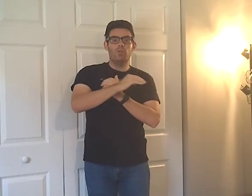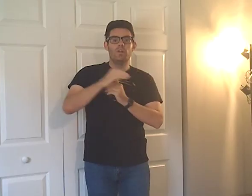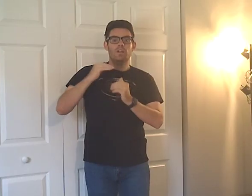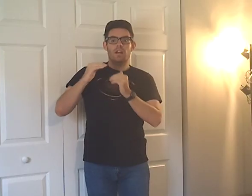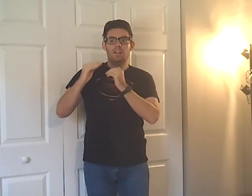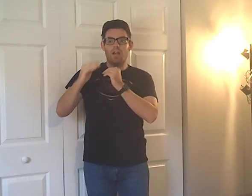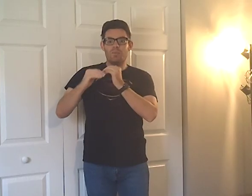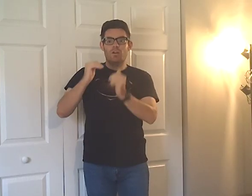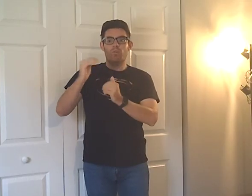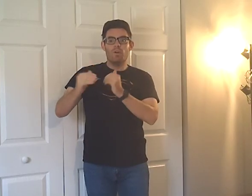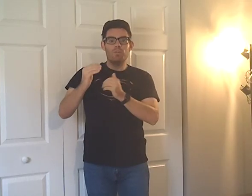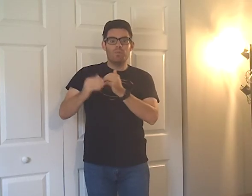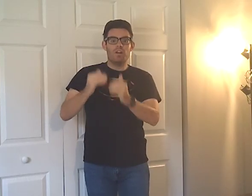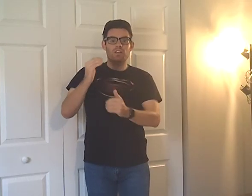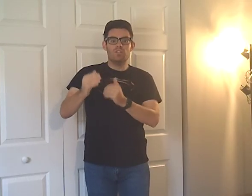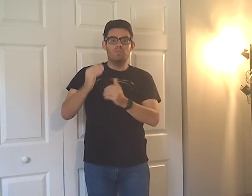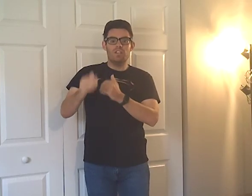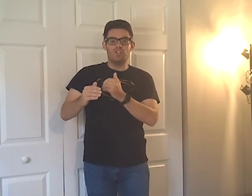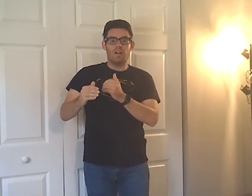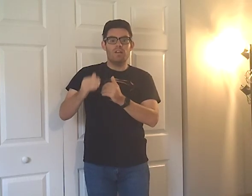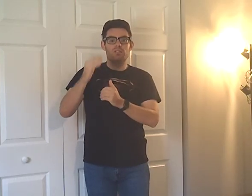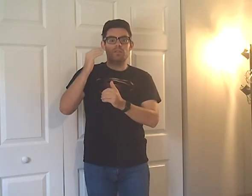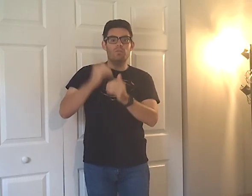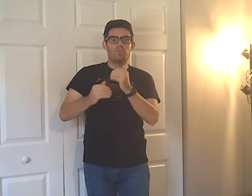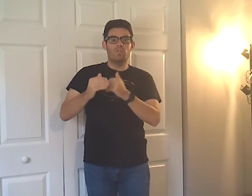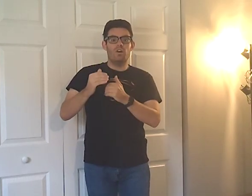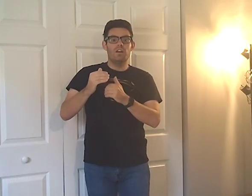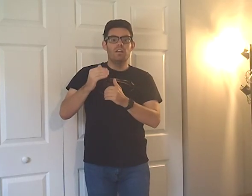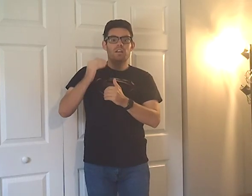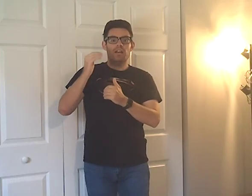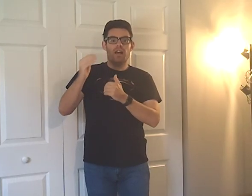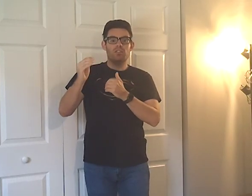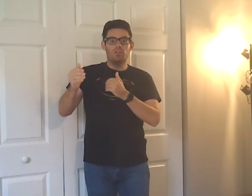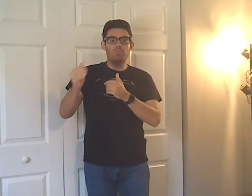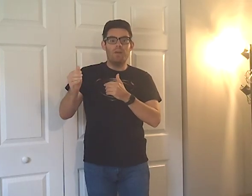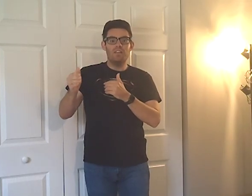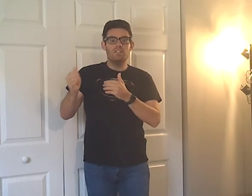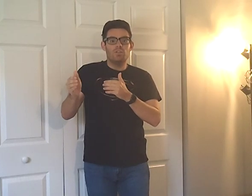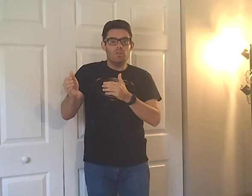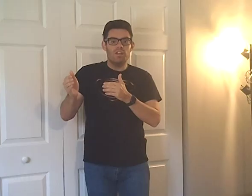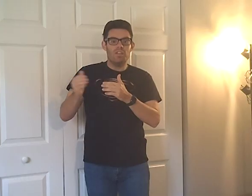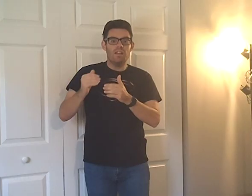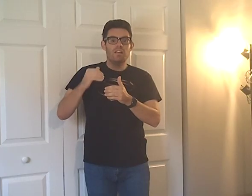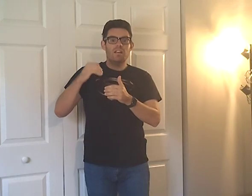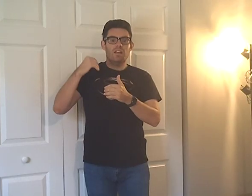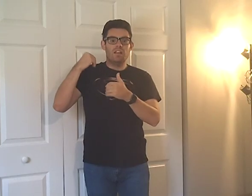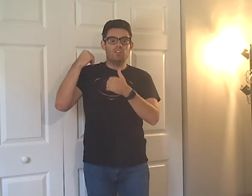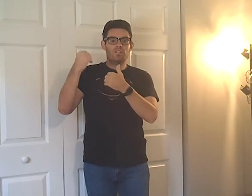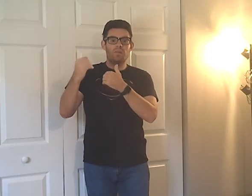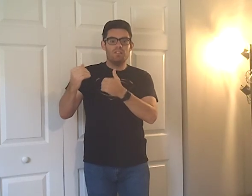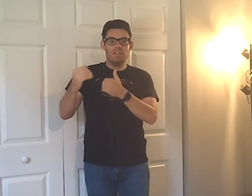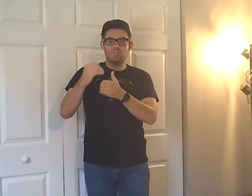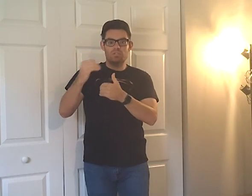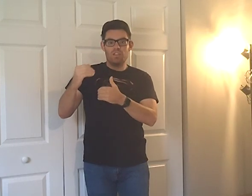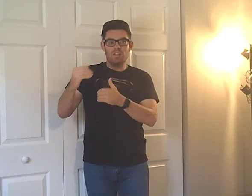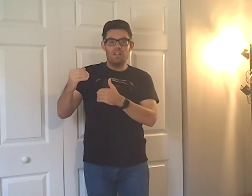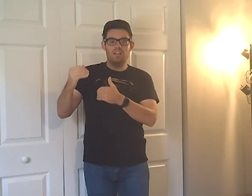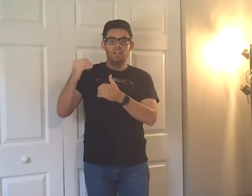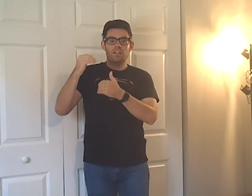well. And yeah, I mean, overall the plot, it just really jives. It moves along. It has a good pacing to it, I think, and it just makes sense. There's nothing in it